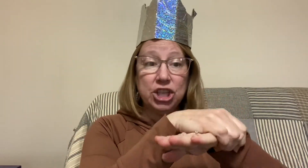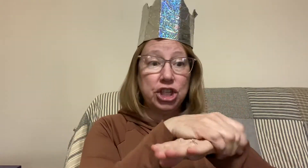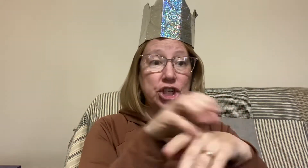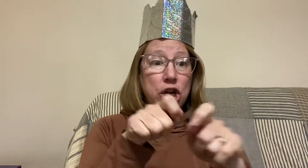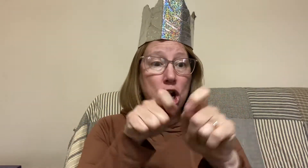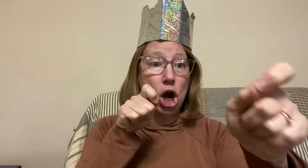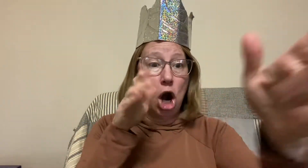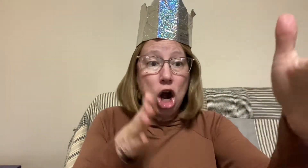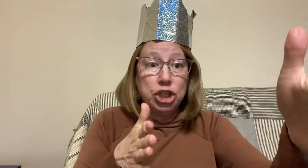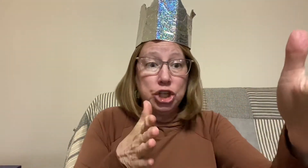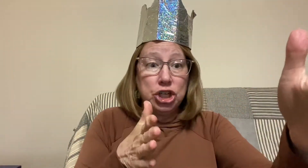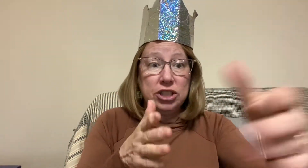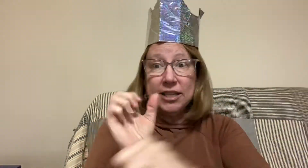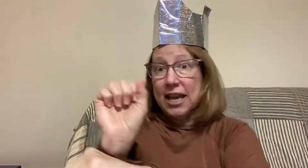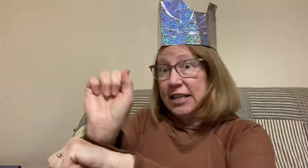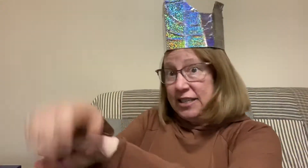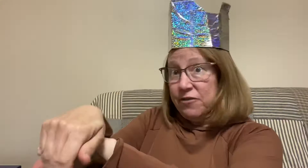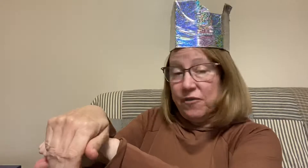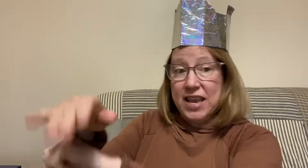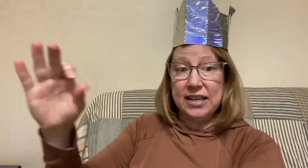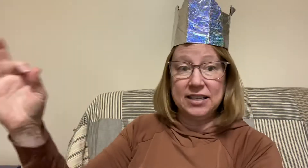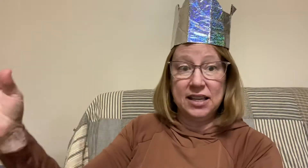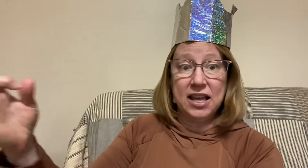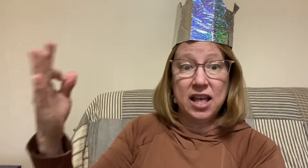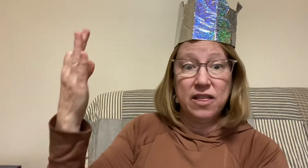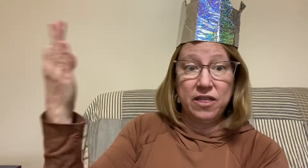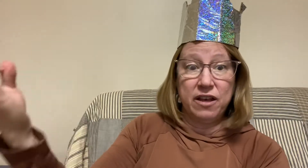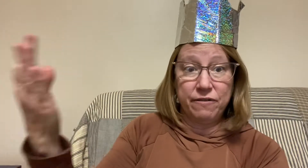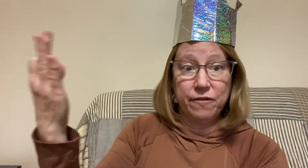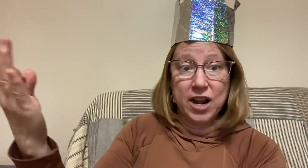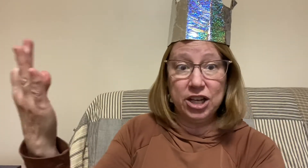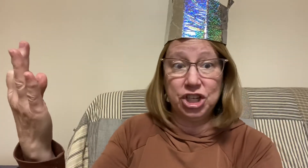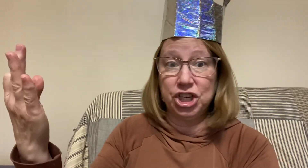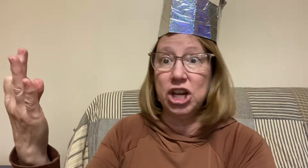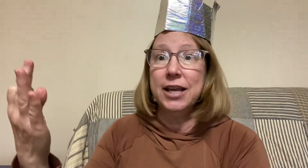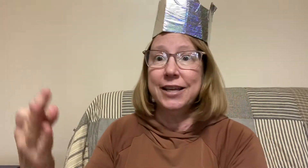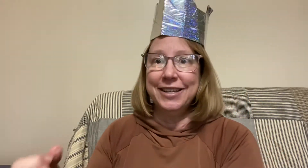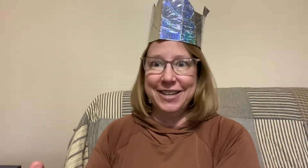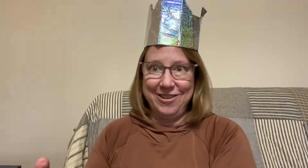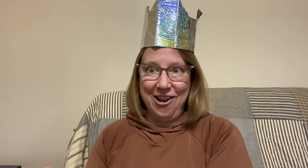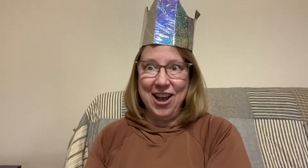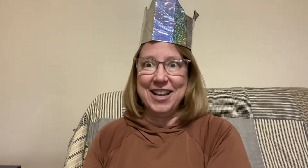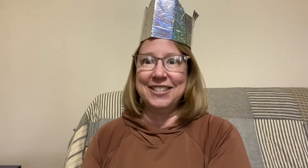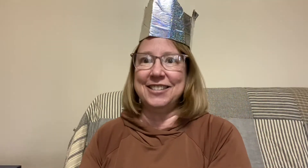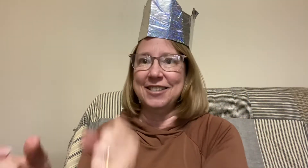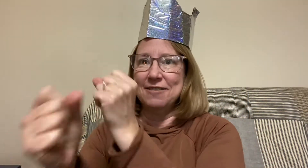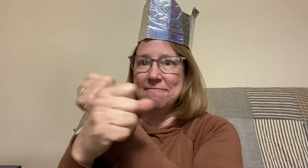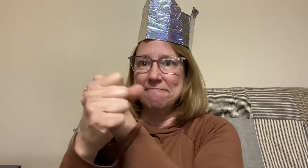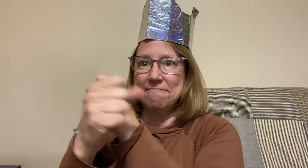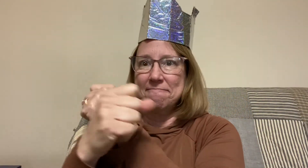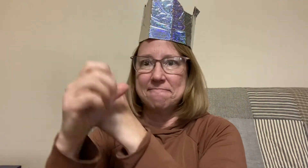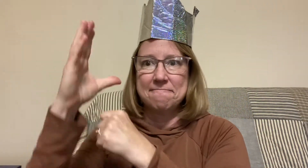English archers defeat the French knights.